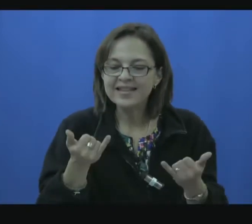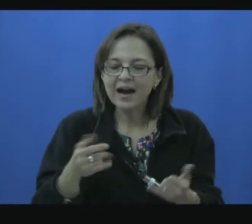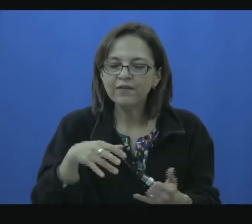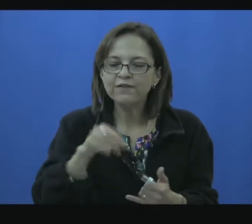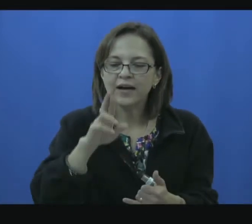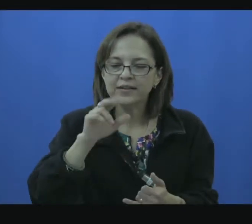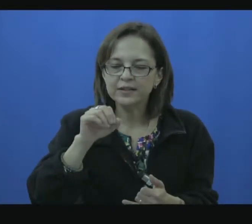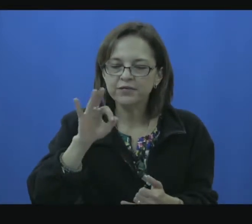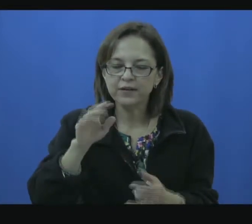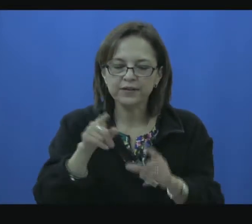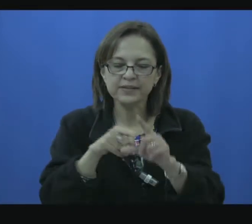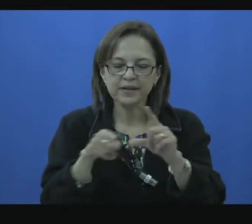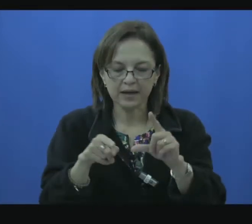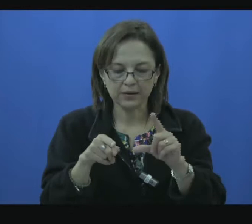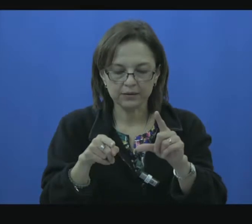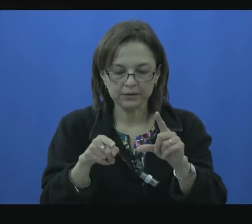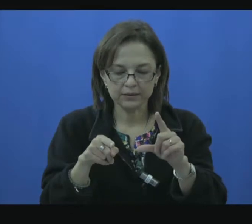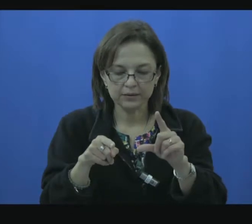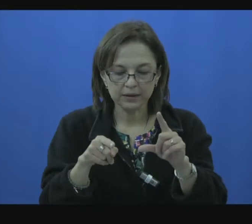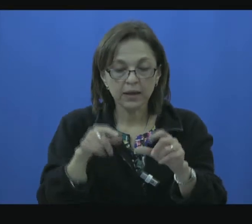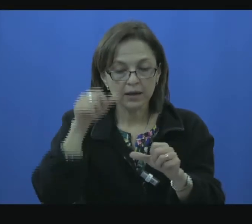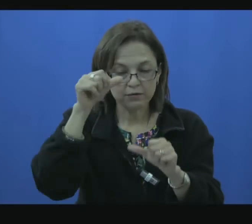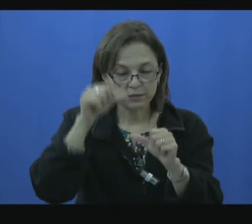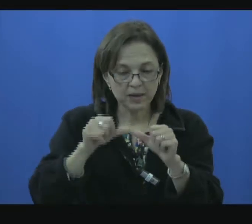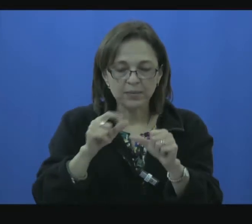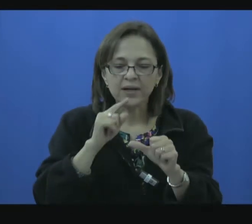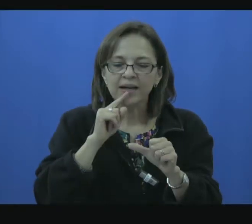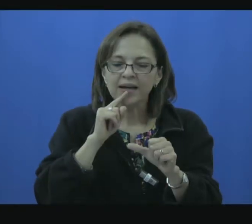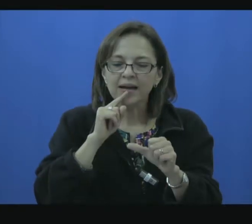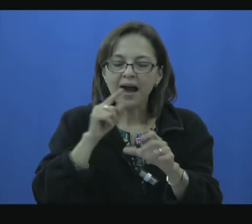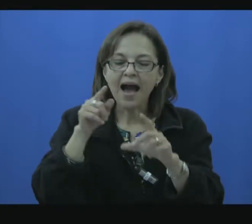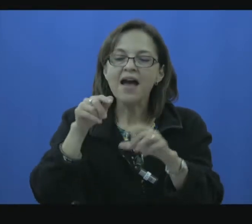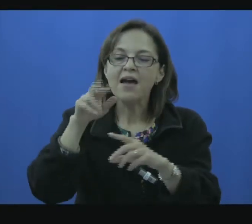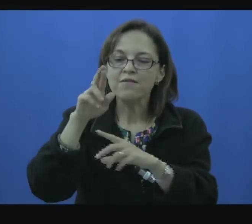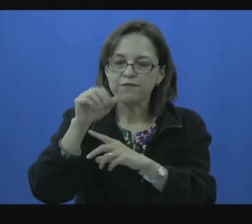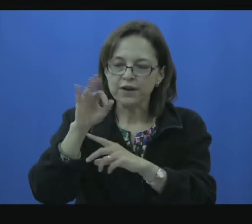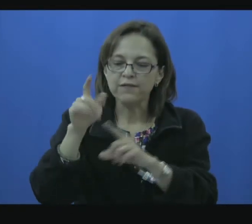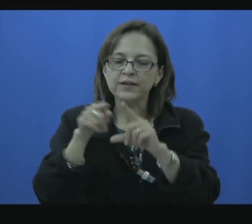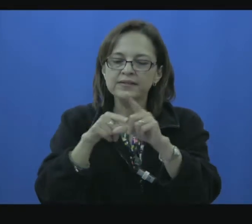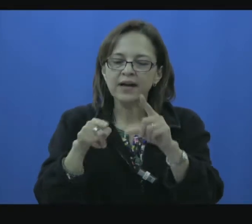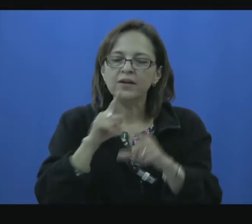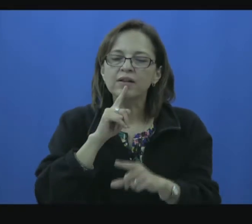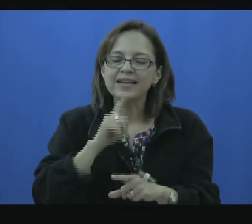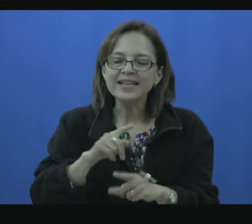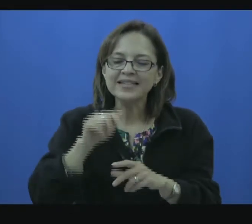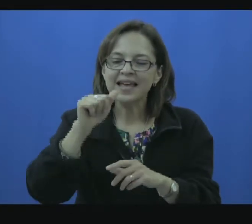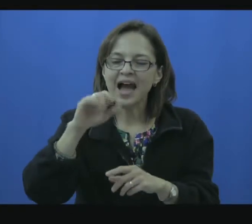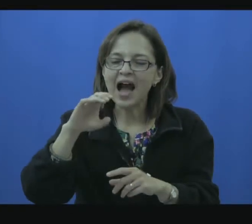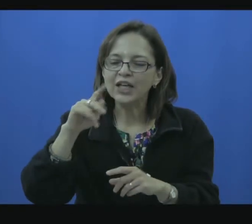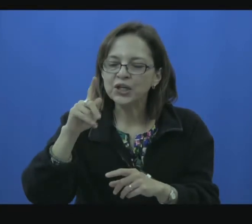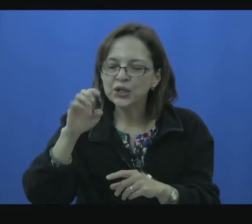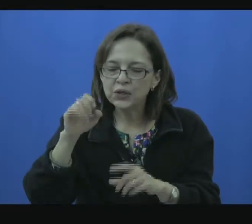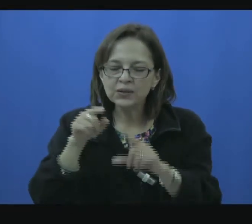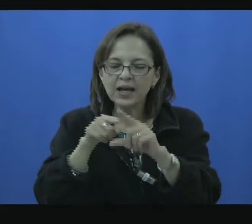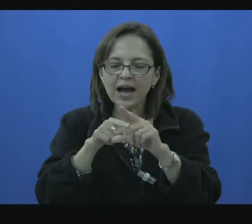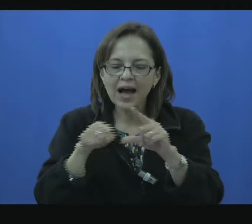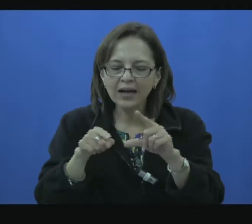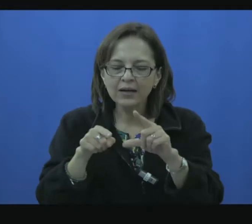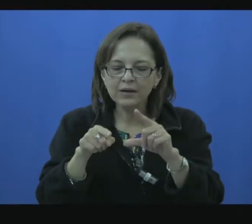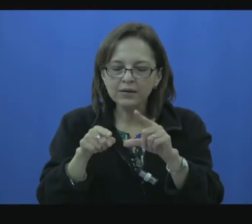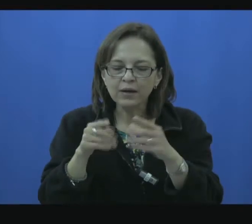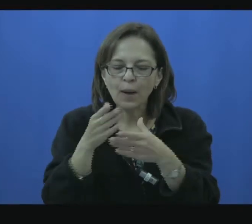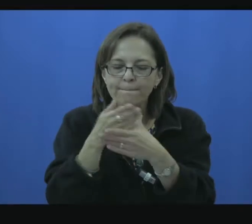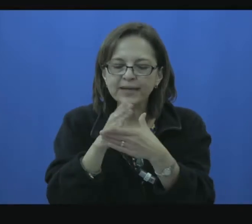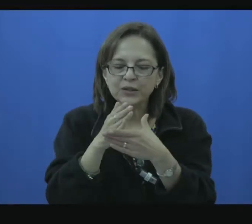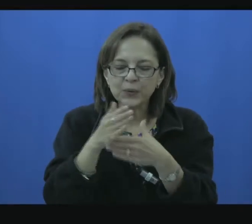And now find the reference angle. Remember, reference angle is the acute